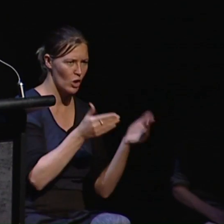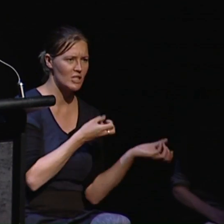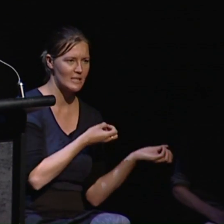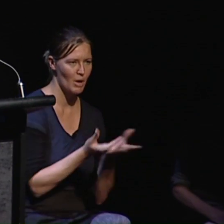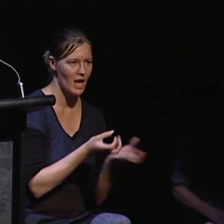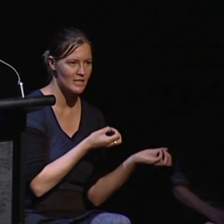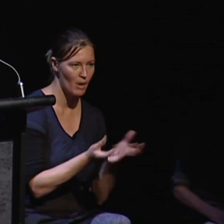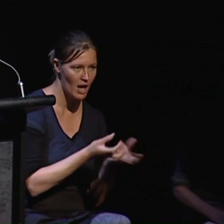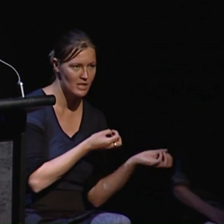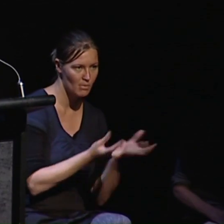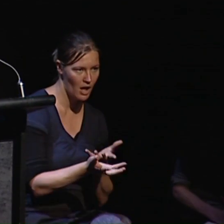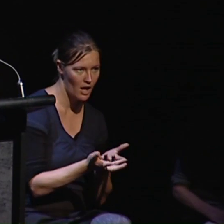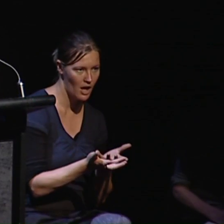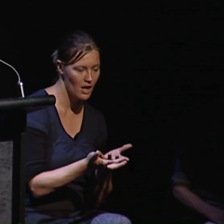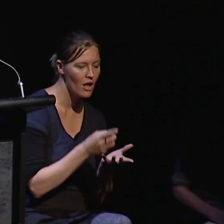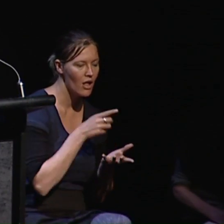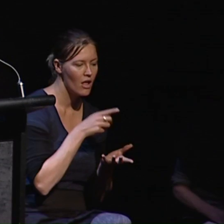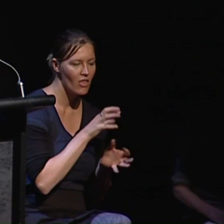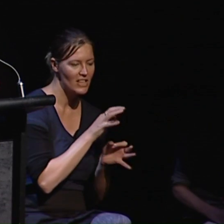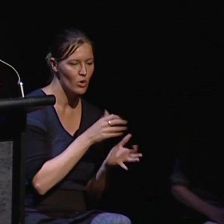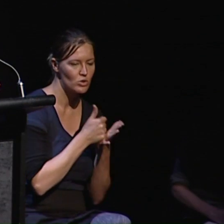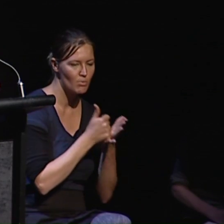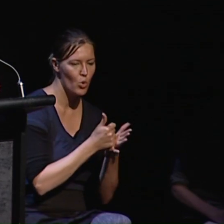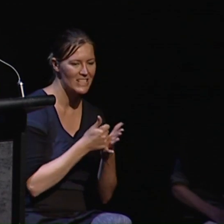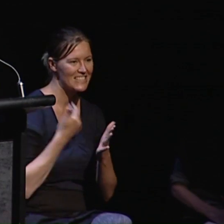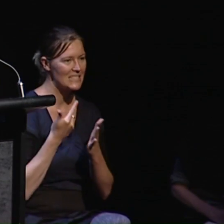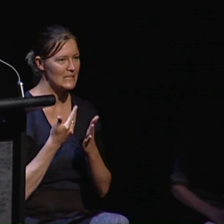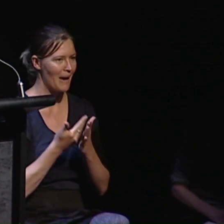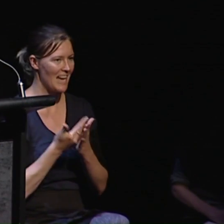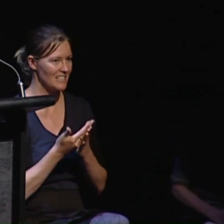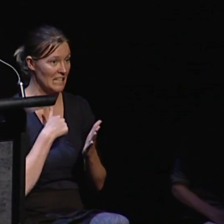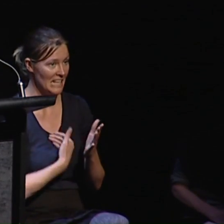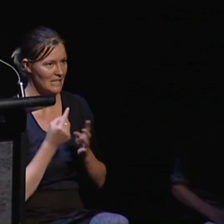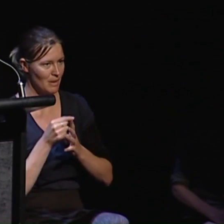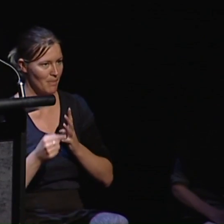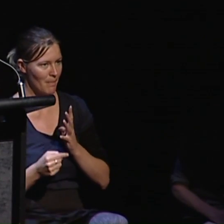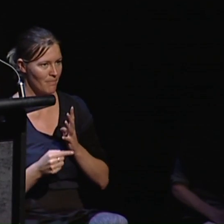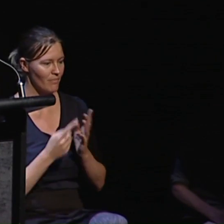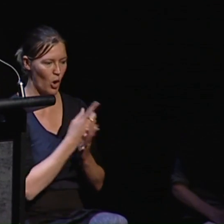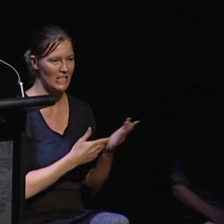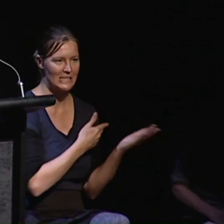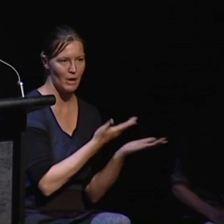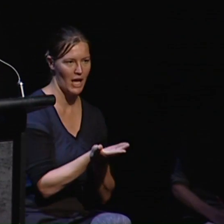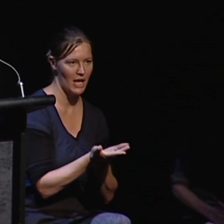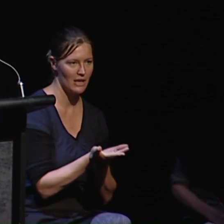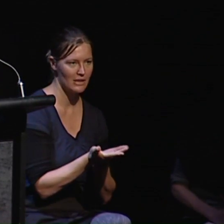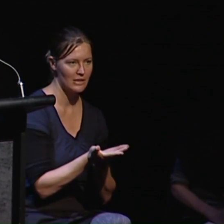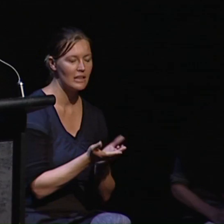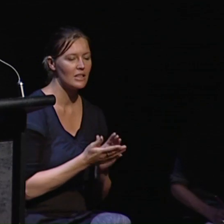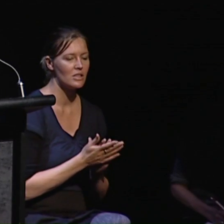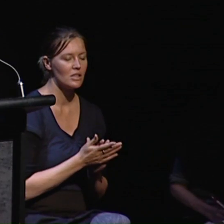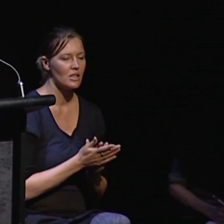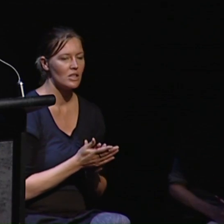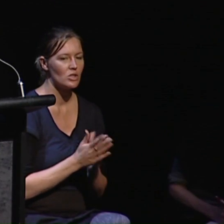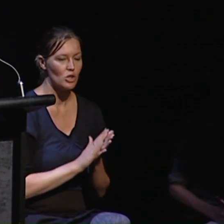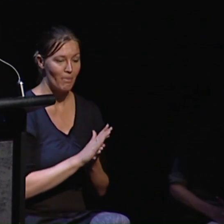equation. They don't support the demand side of the equation. And so we need to think about, and what I mean by that